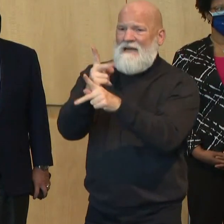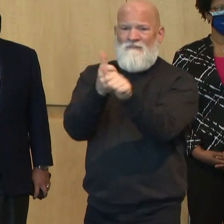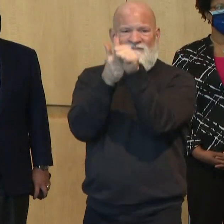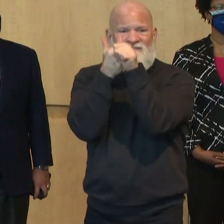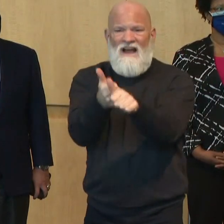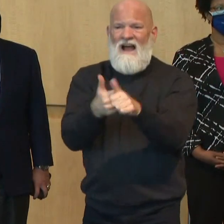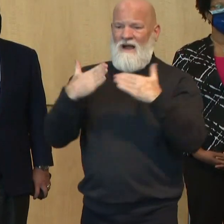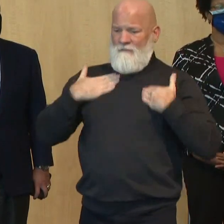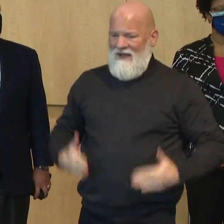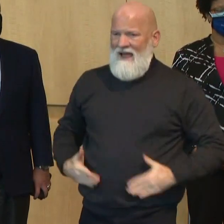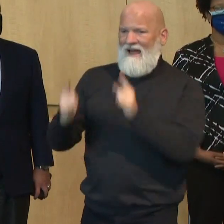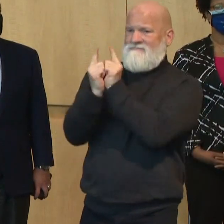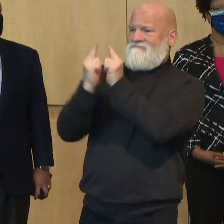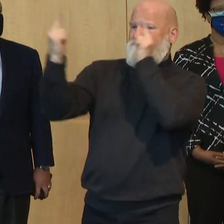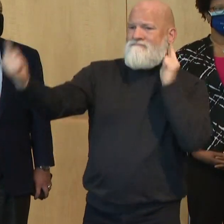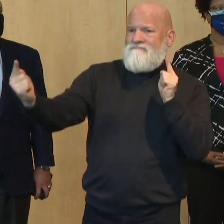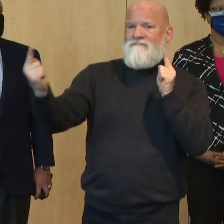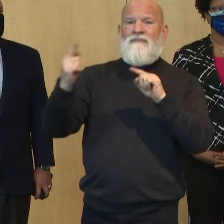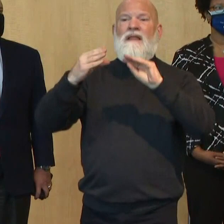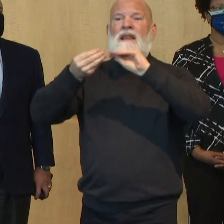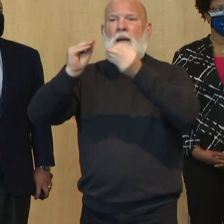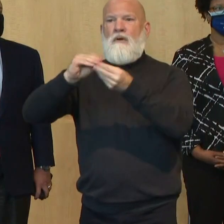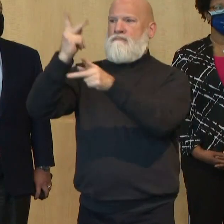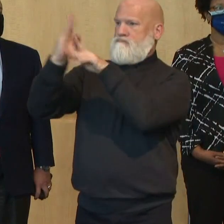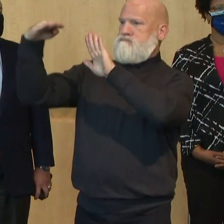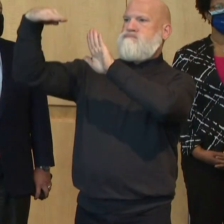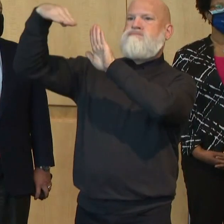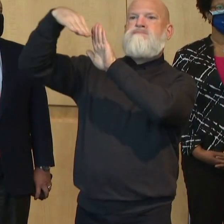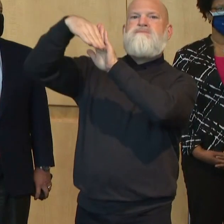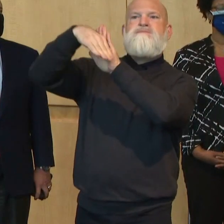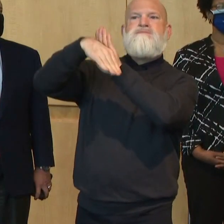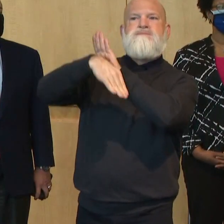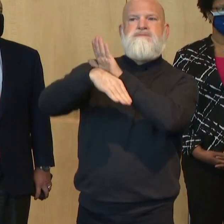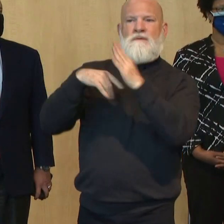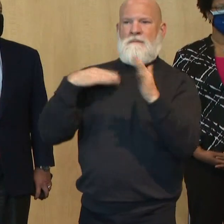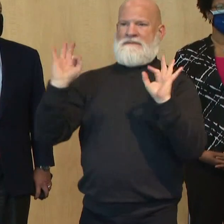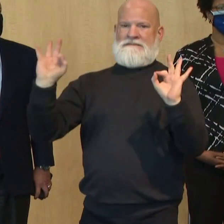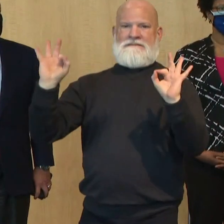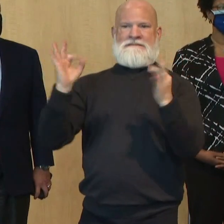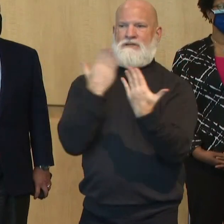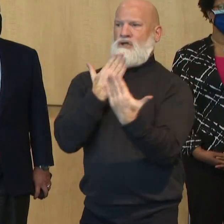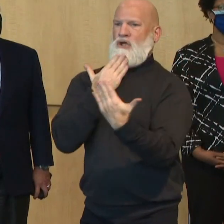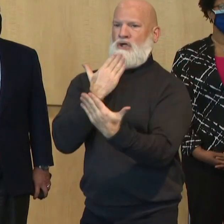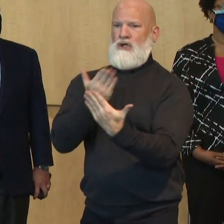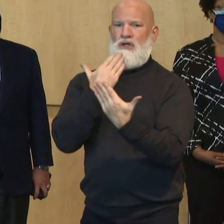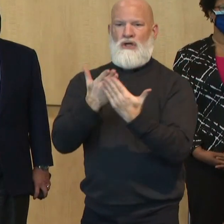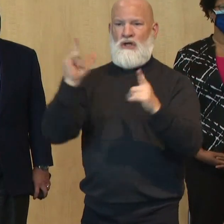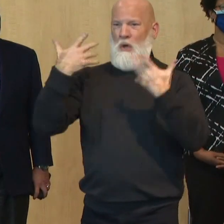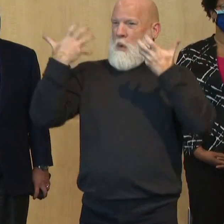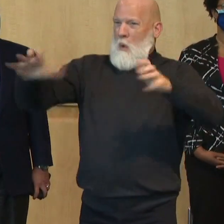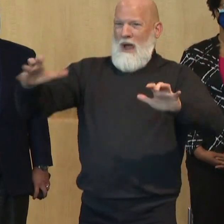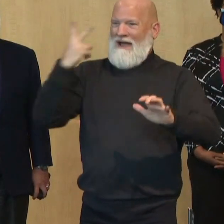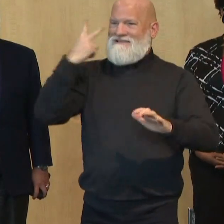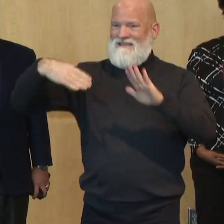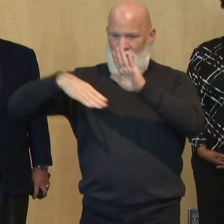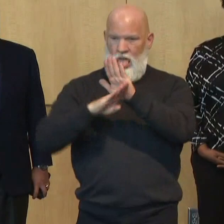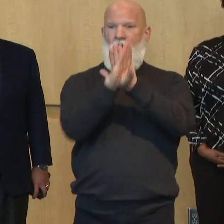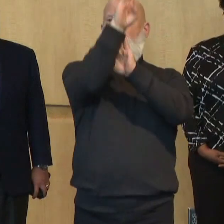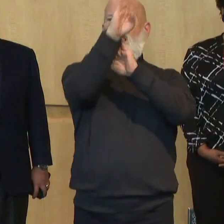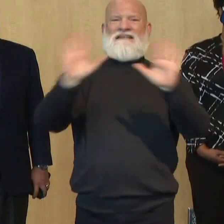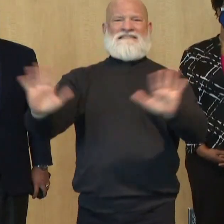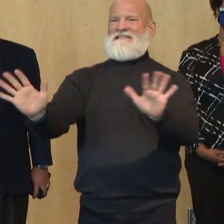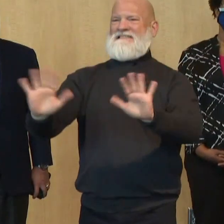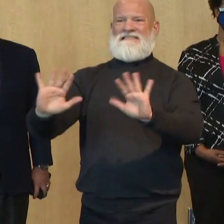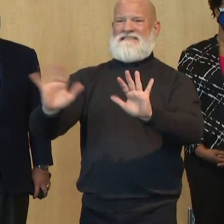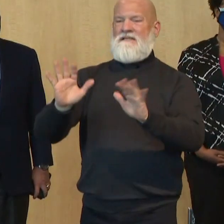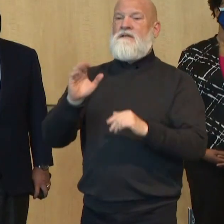and let's keep those numbers going in the right way so we don't have another bump. And I believe we can do that, especially if we get more